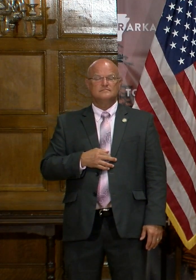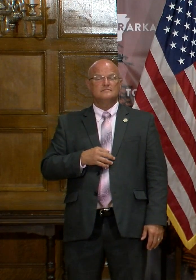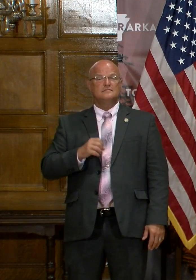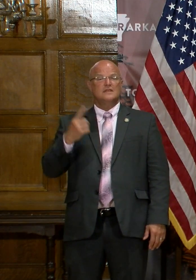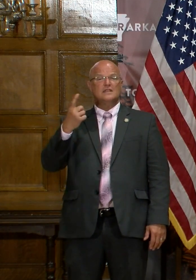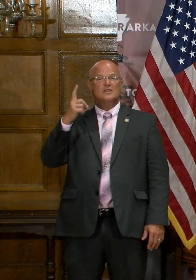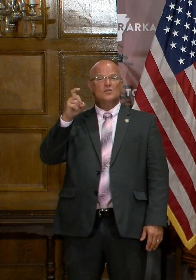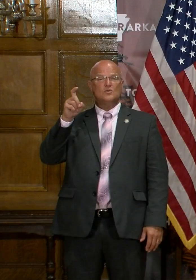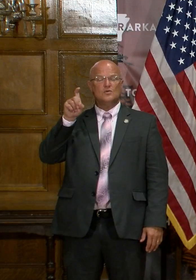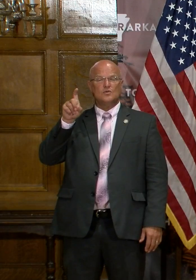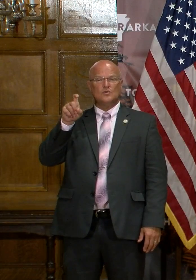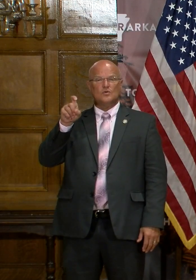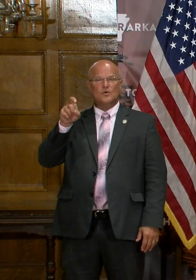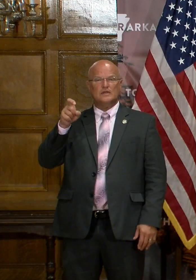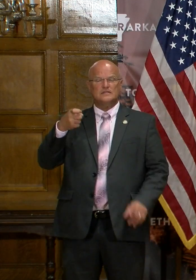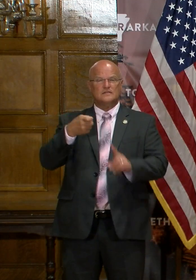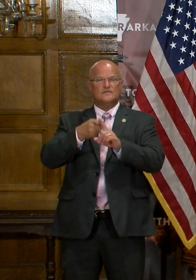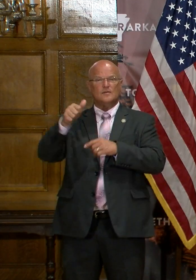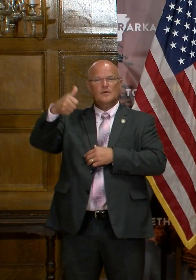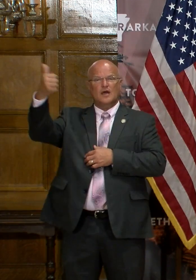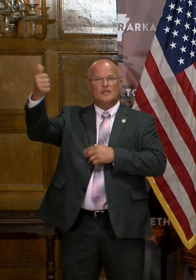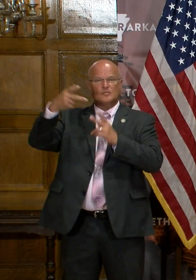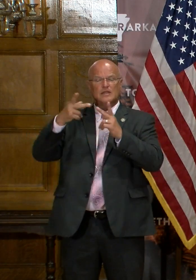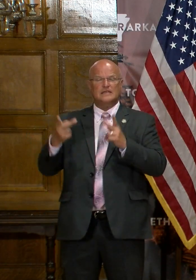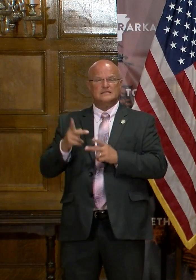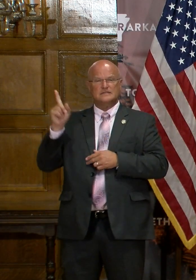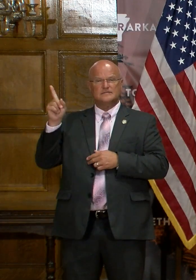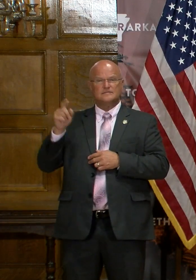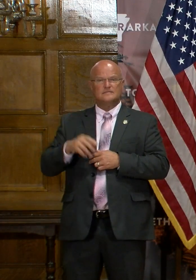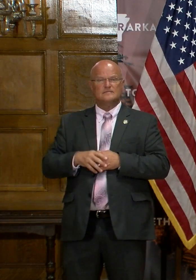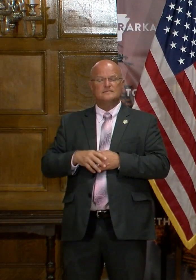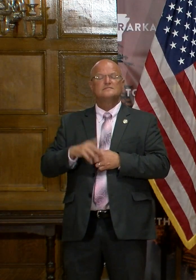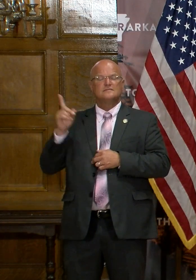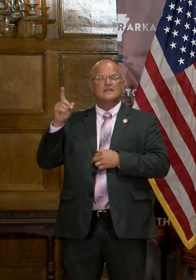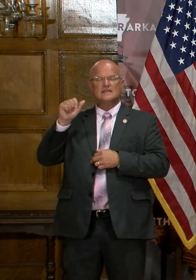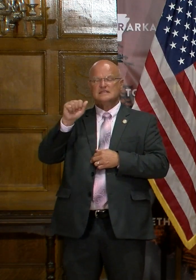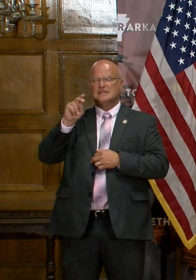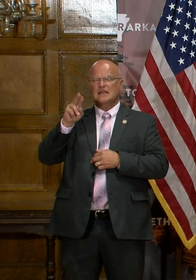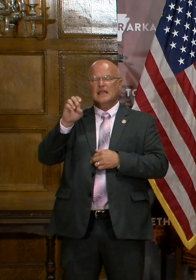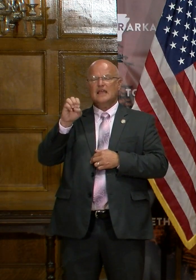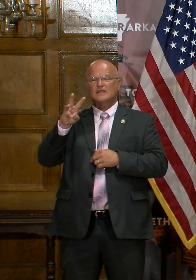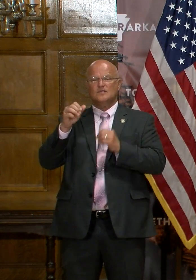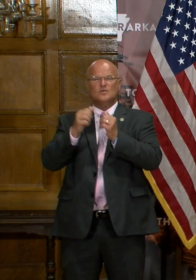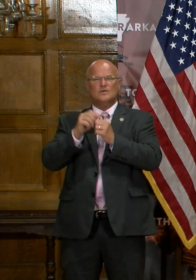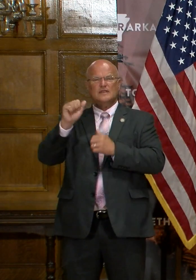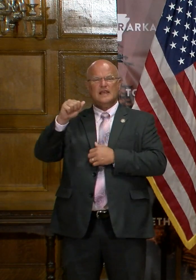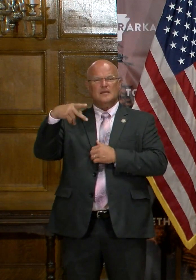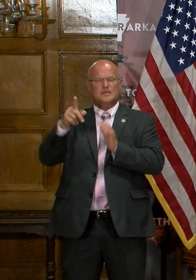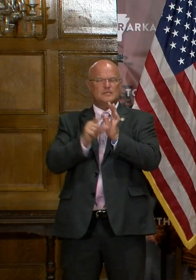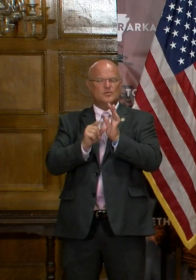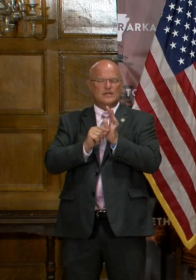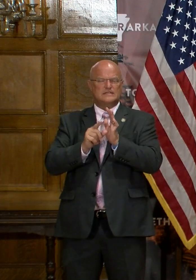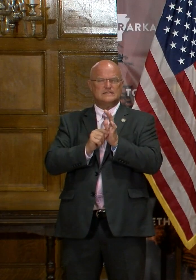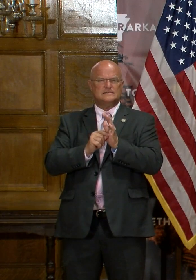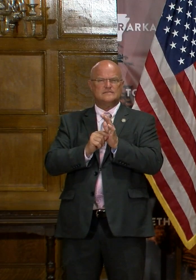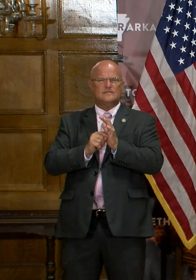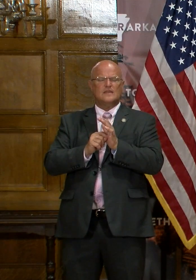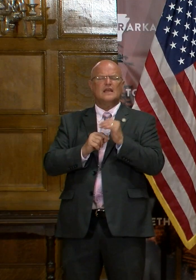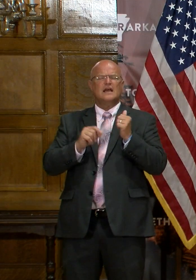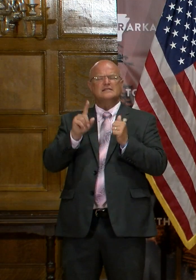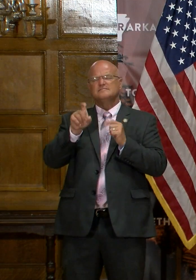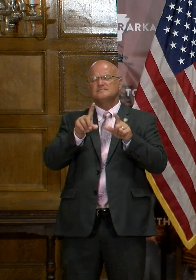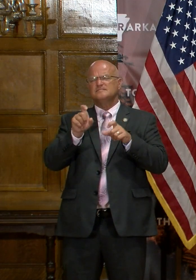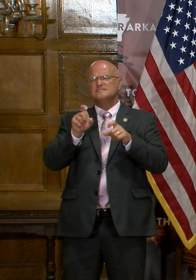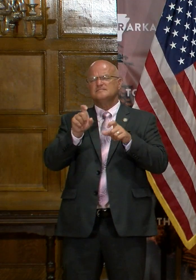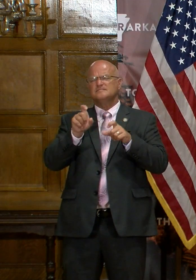that. Is there any questions remotely? Yeah, Governor, this is Andrew with AP. Wanted to ask you on a couple